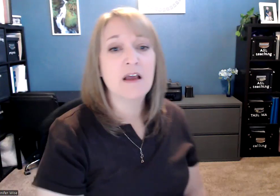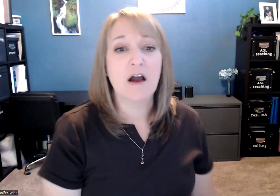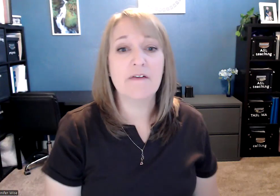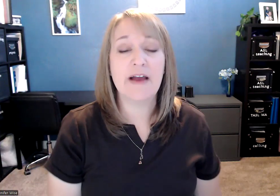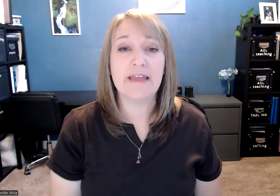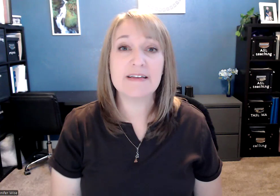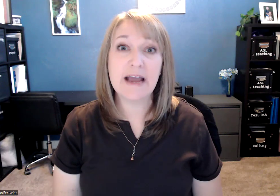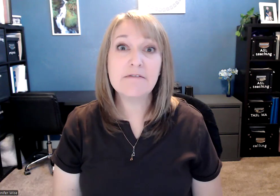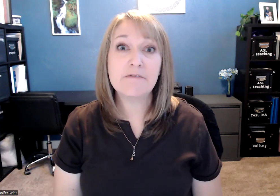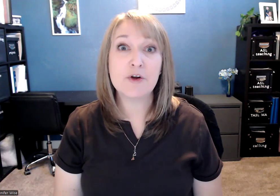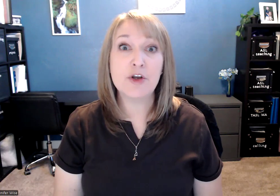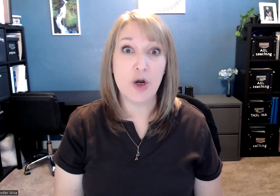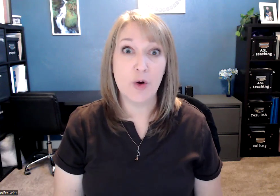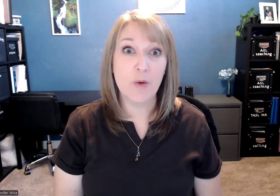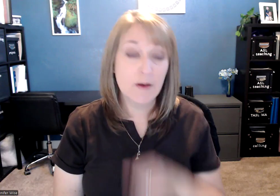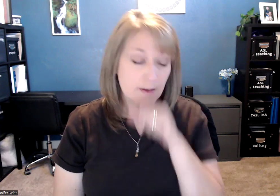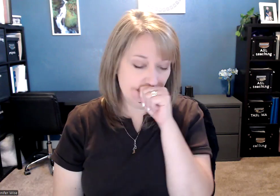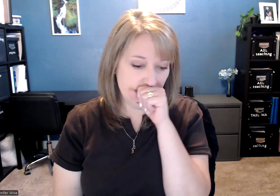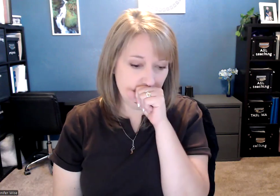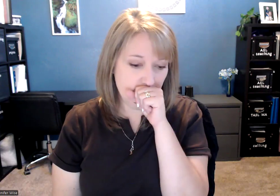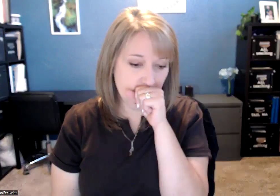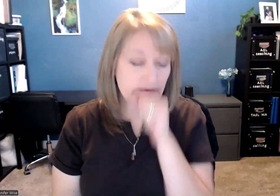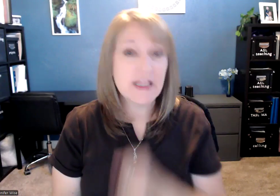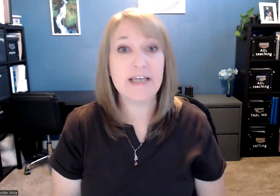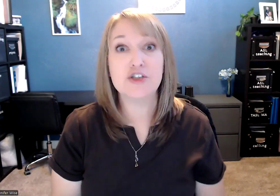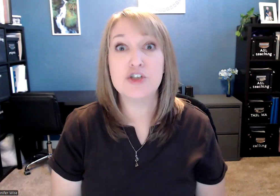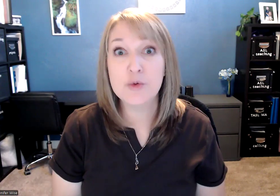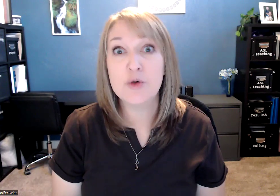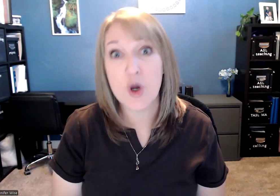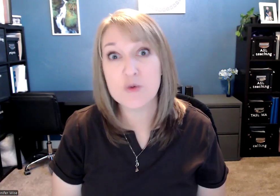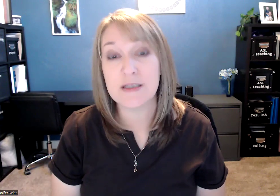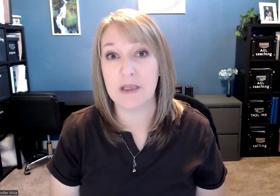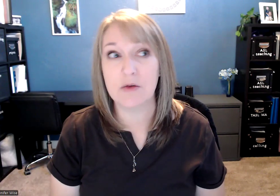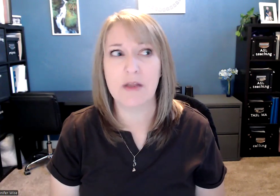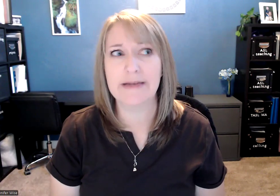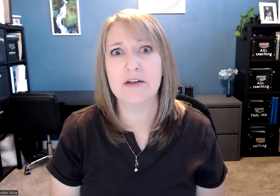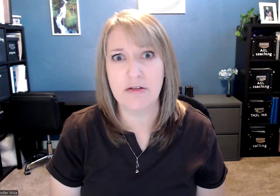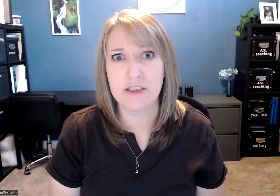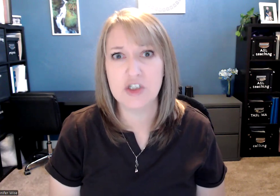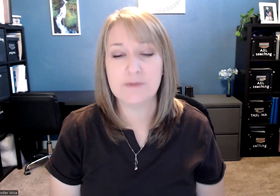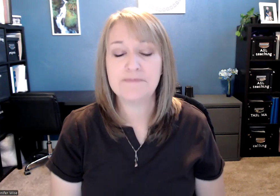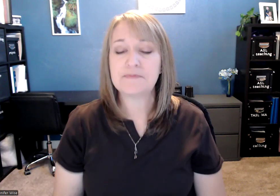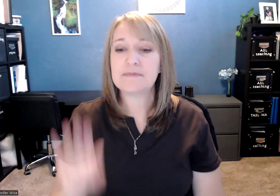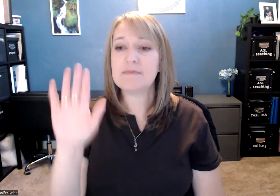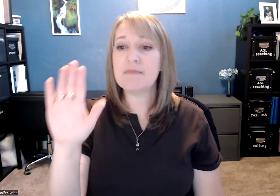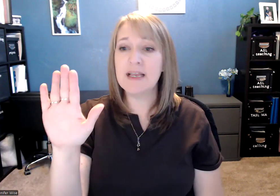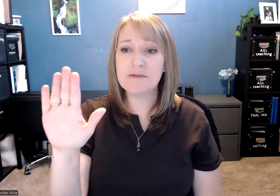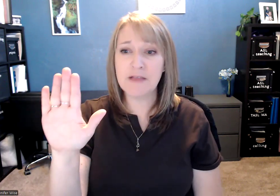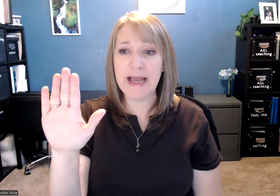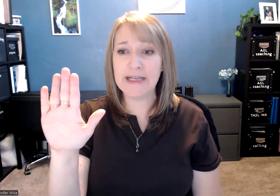All right, the sign for know, like to know something or like knowledge, is a flat hand